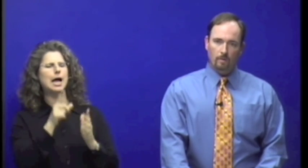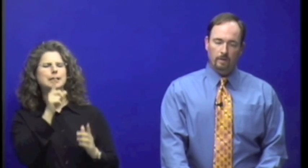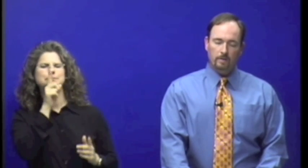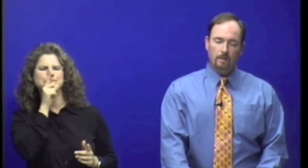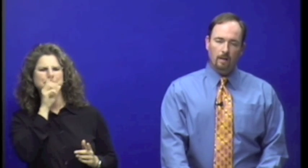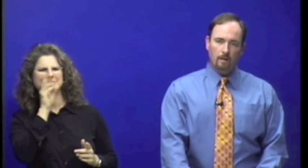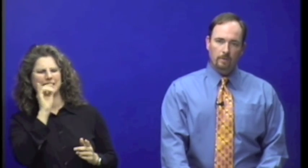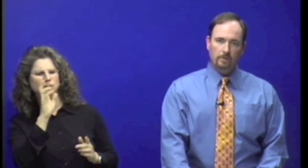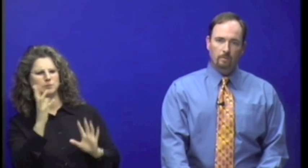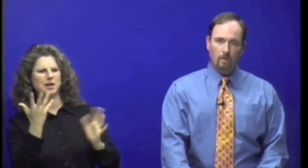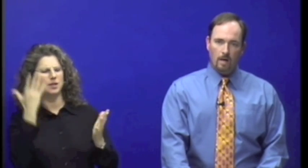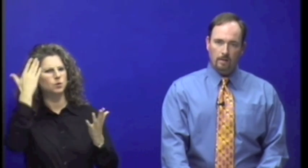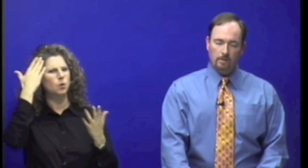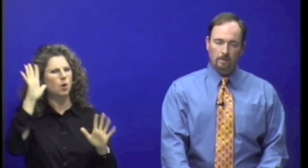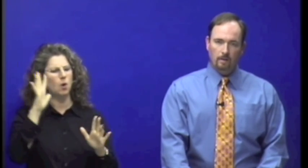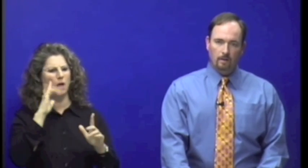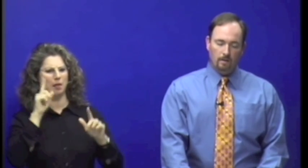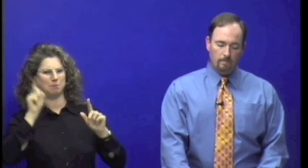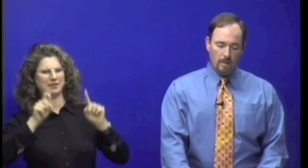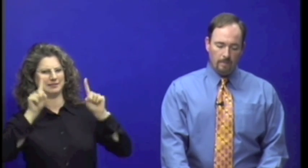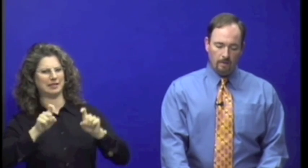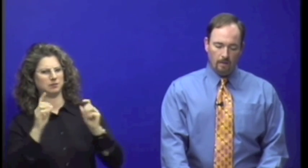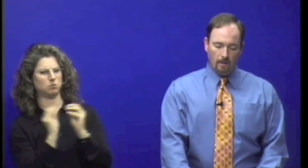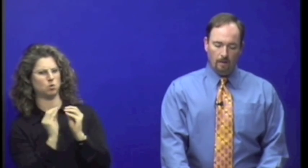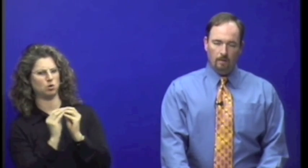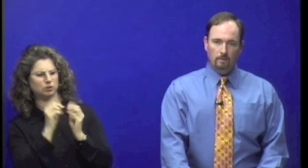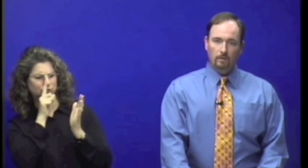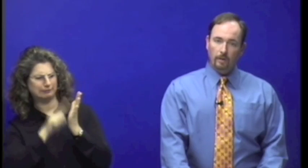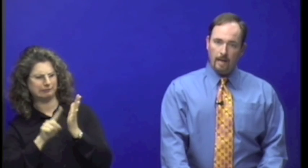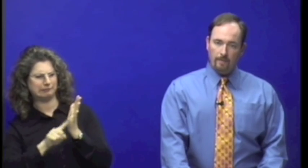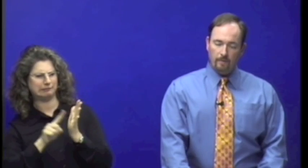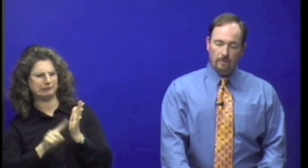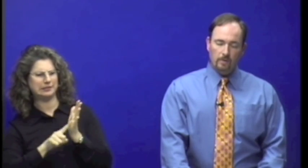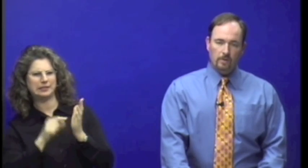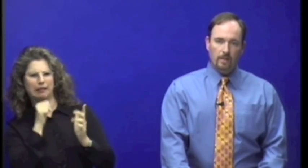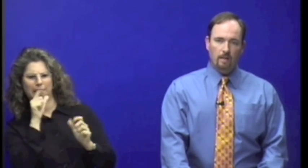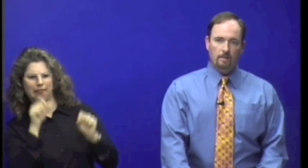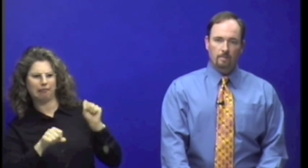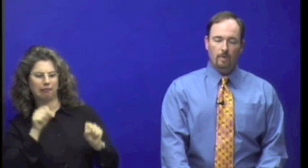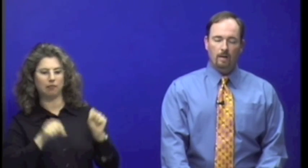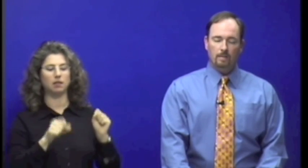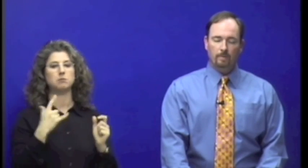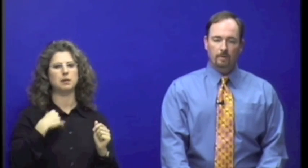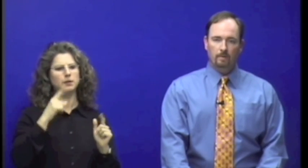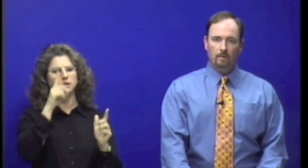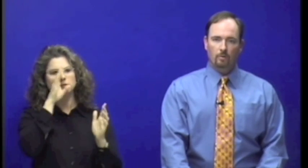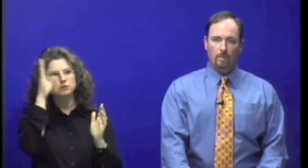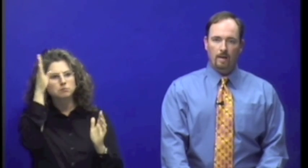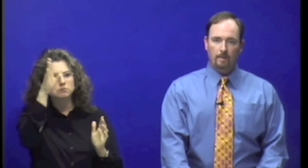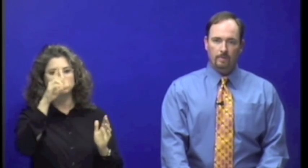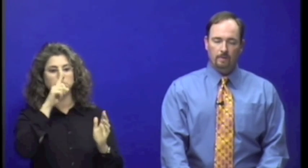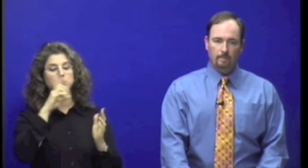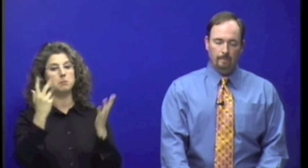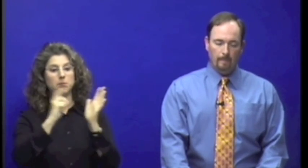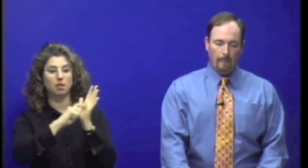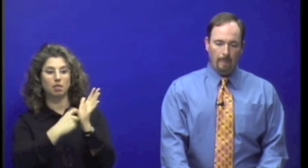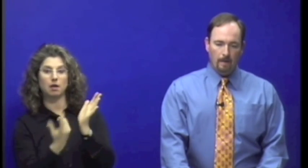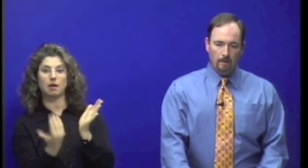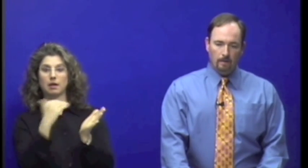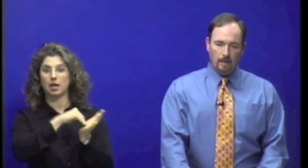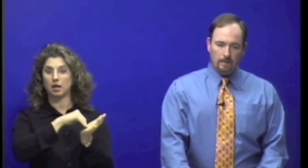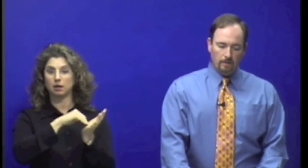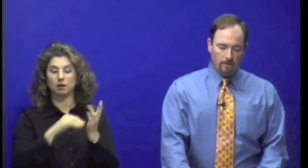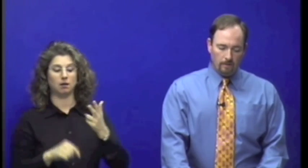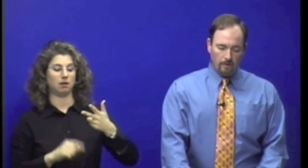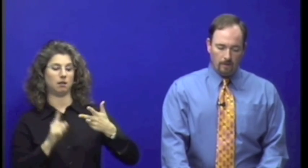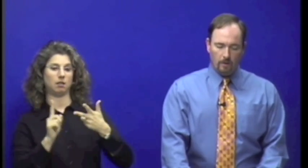not normal, and it's an area we should watch and maybe look out for future changes and possibly do another biopsy.